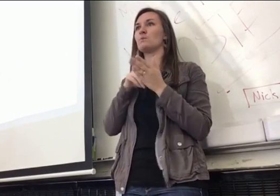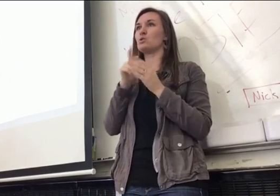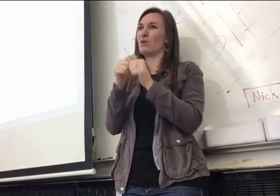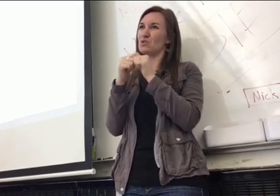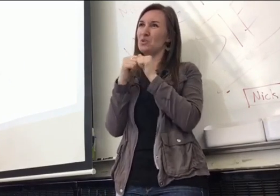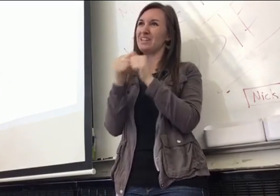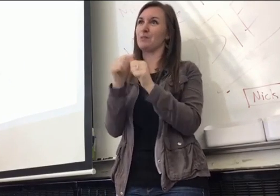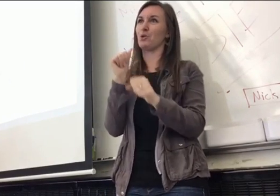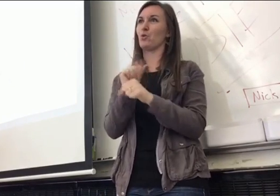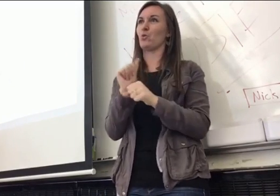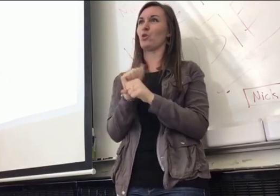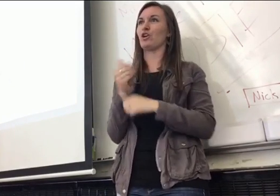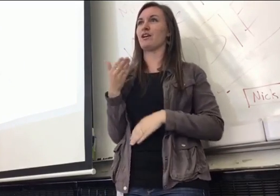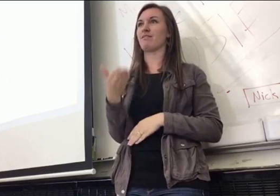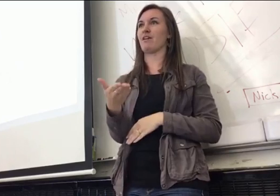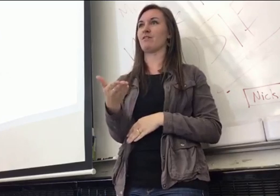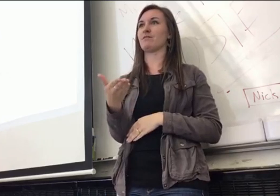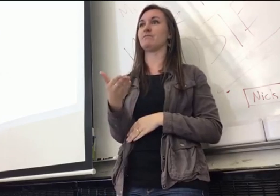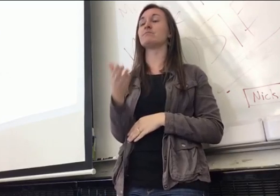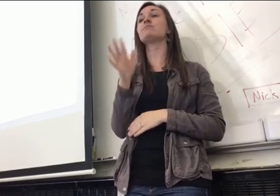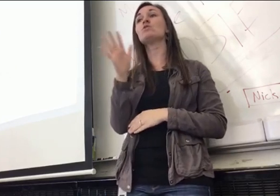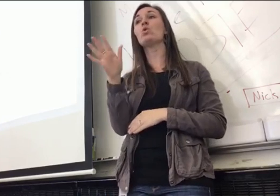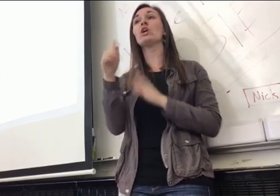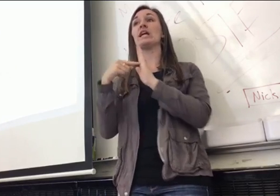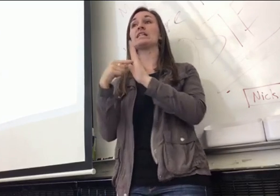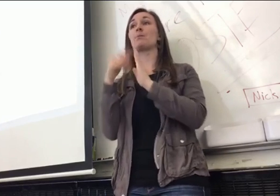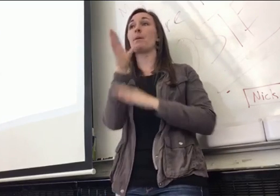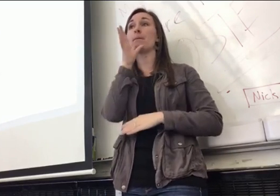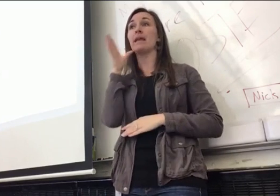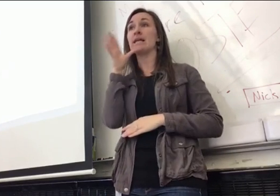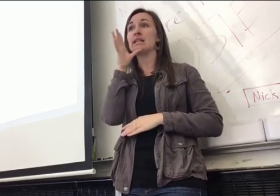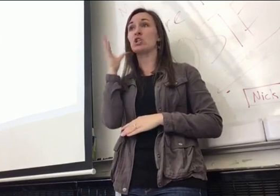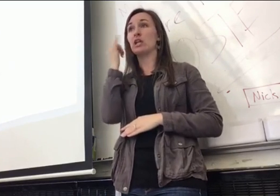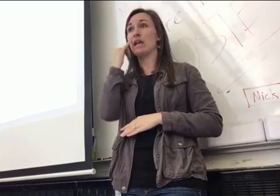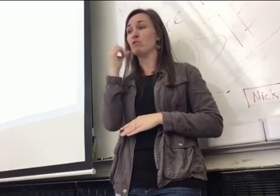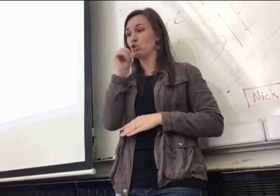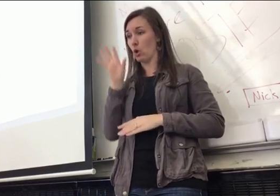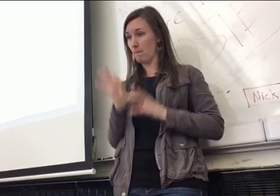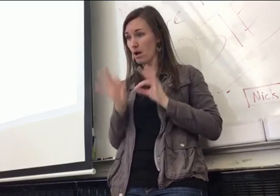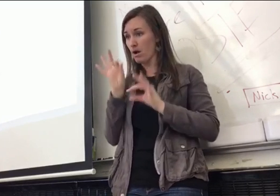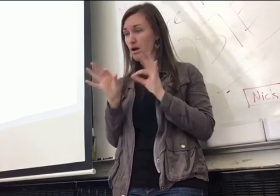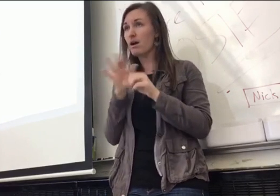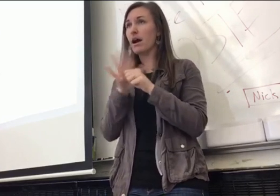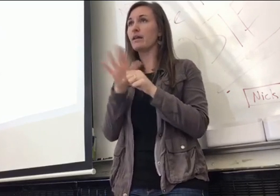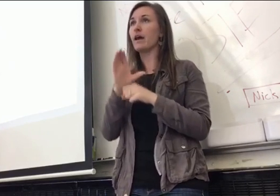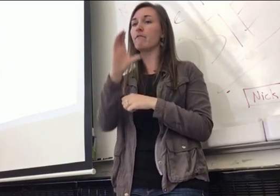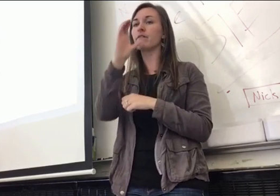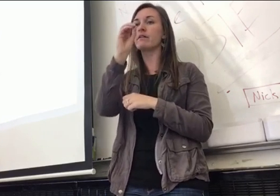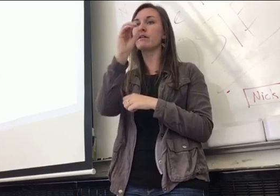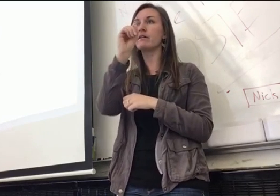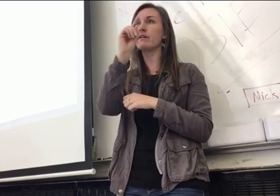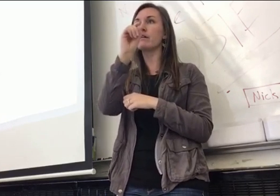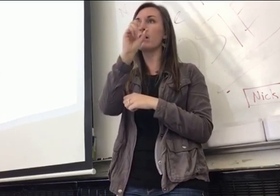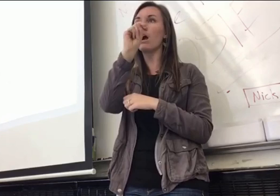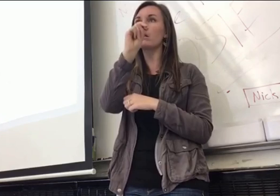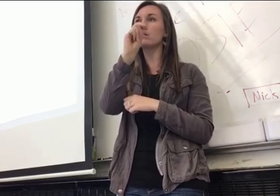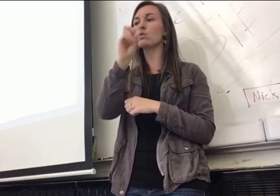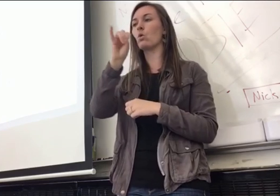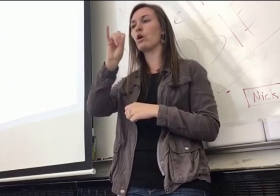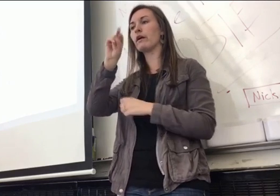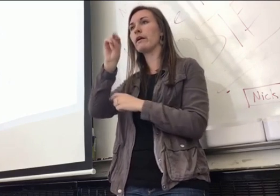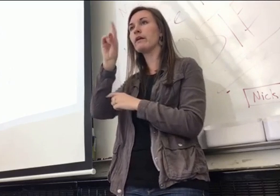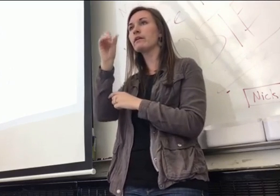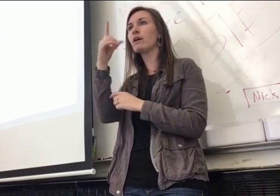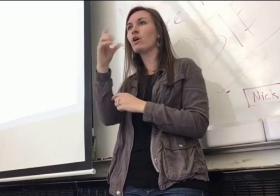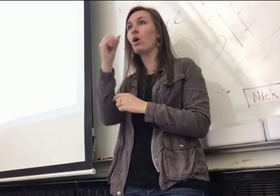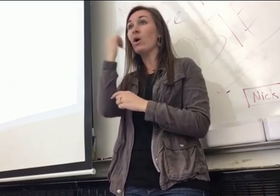in another example is the plantations. If you don't pick enough cotton or indigo, or let's say that you don't work hard enough,